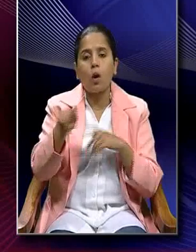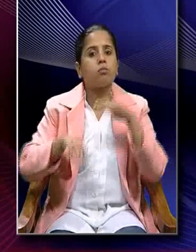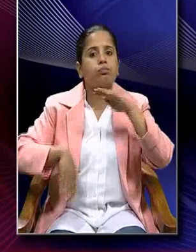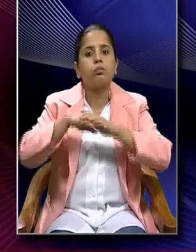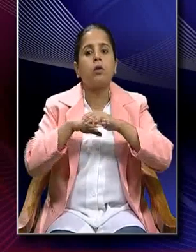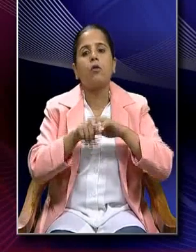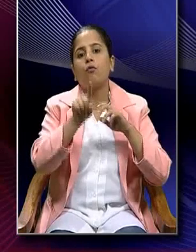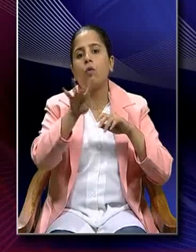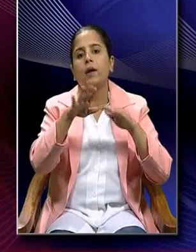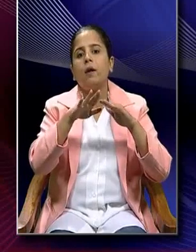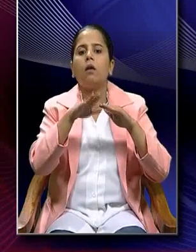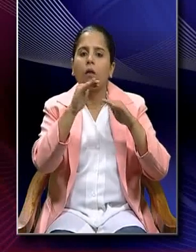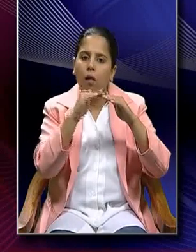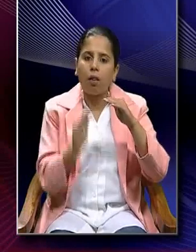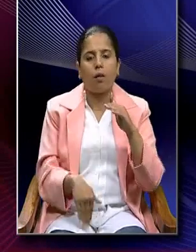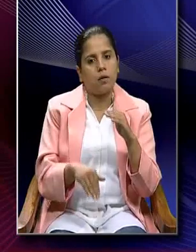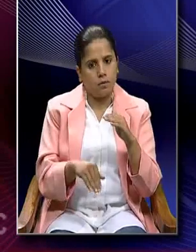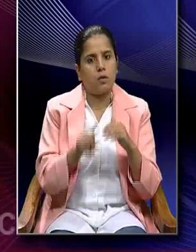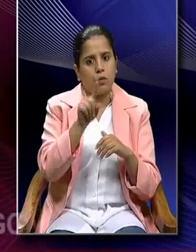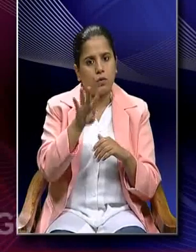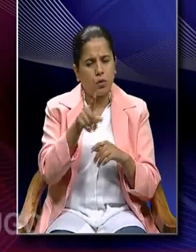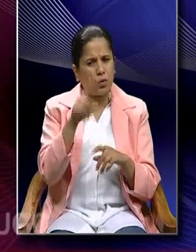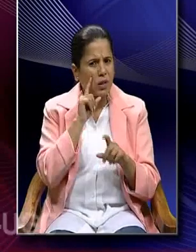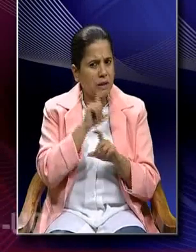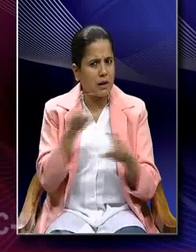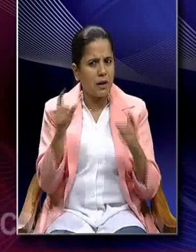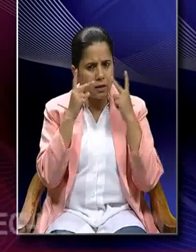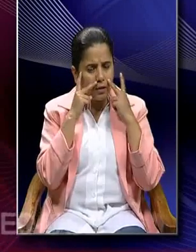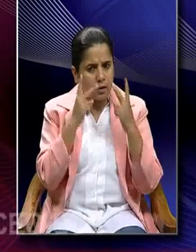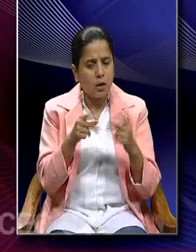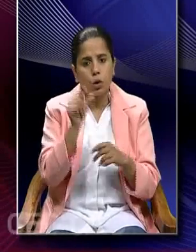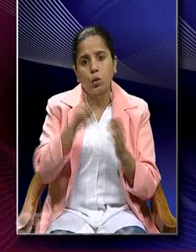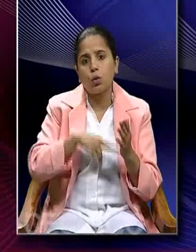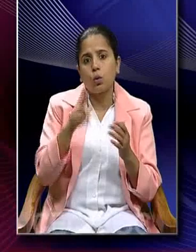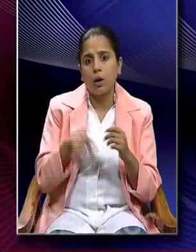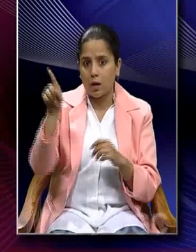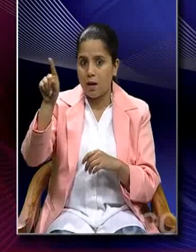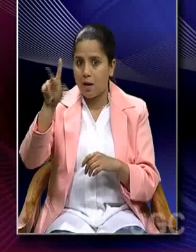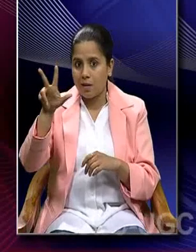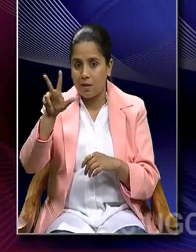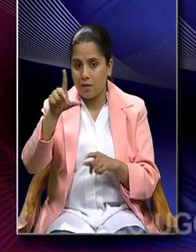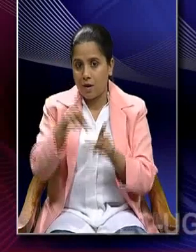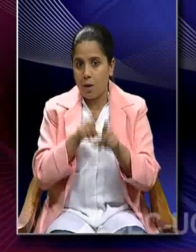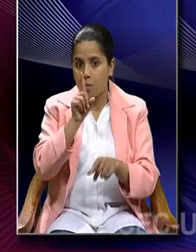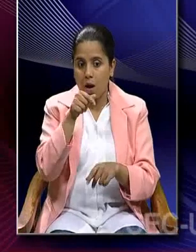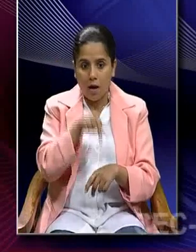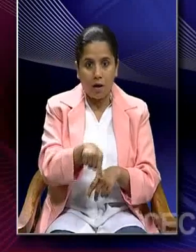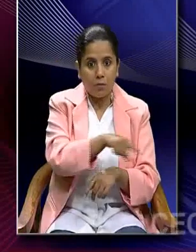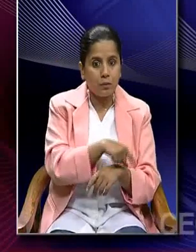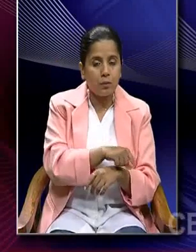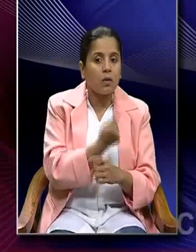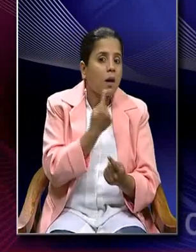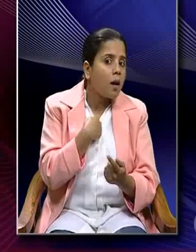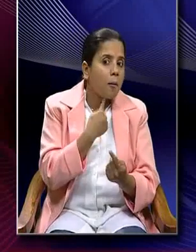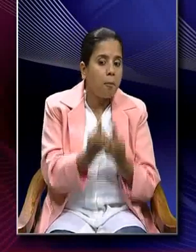his 14th year. Now, you can clearly see UN definition 18 years, but here in the Plantation